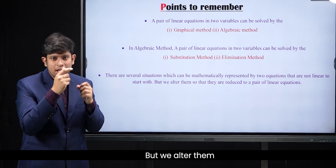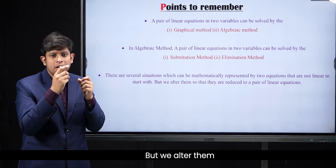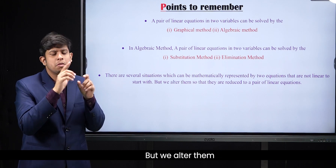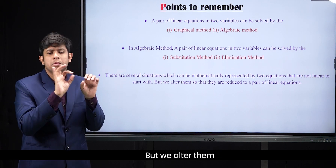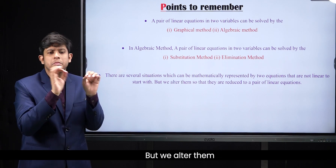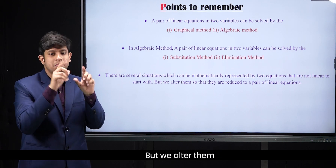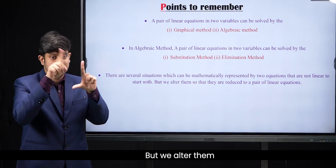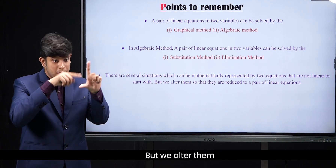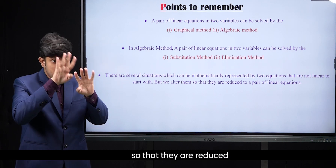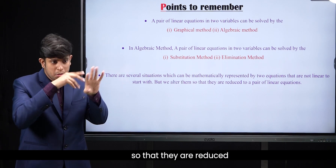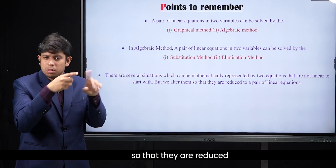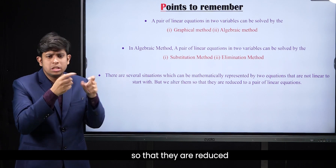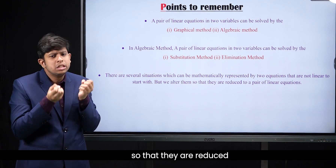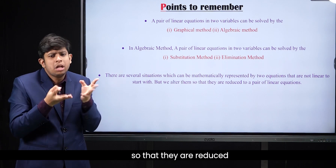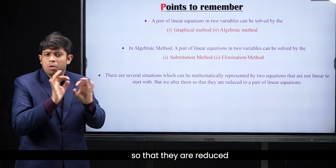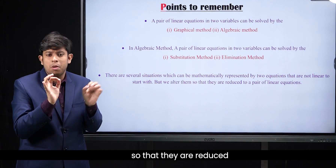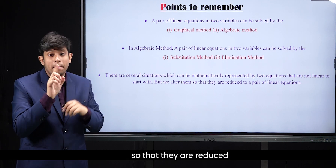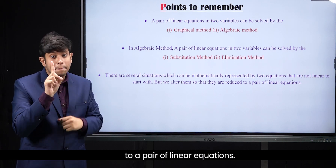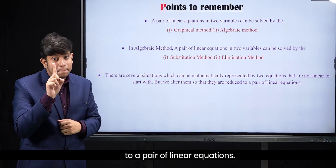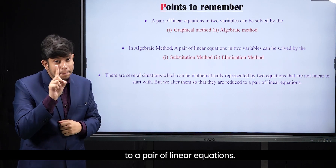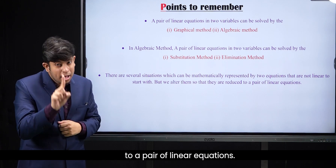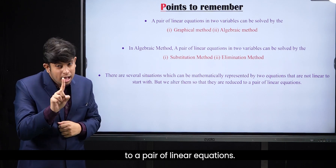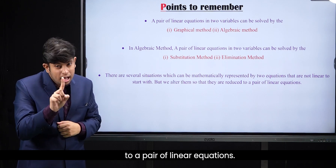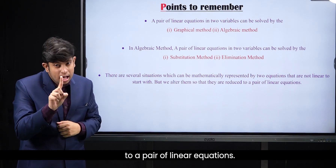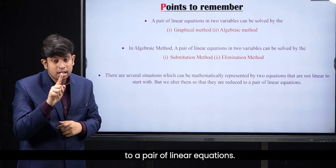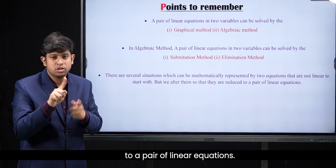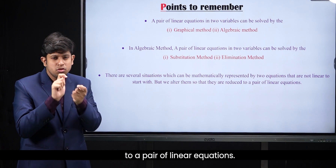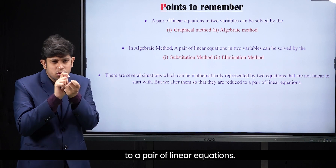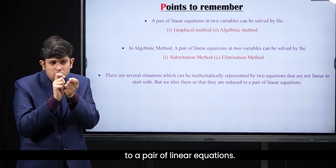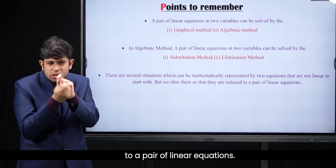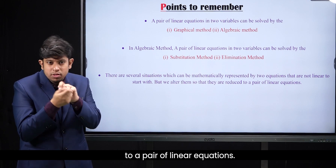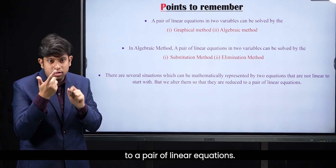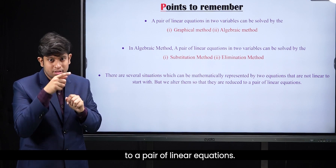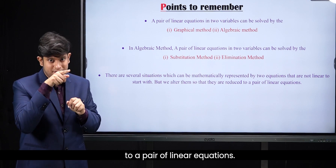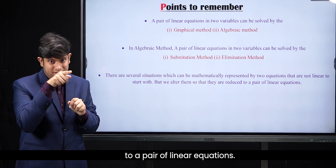we alter them so that they are reduced to a pair of linear equations.